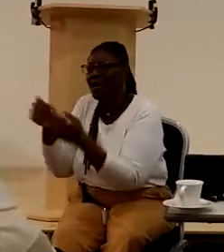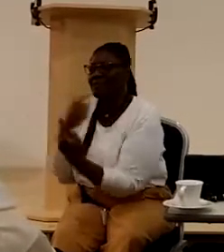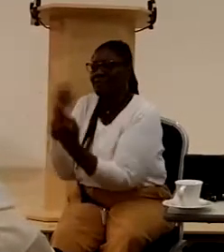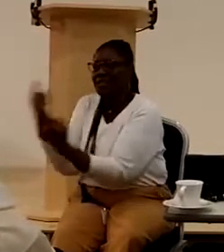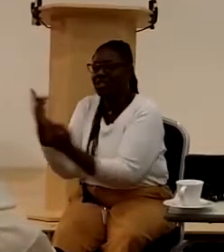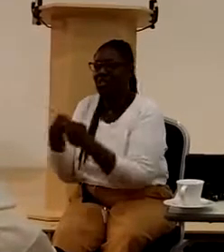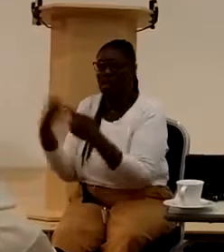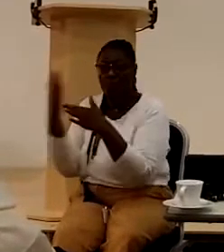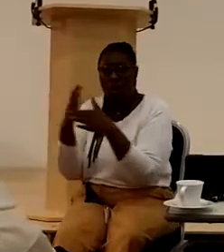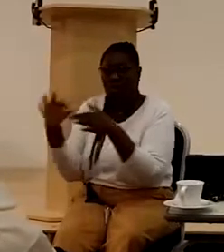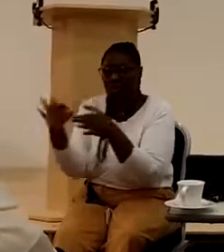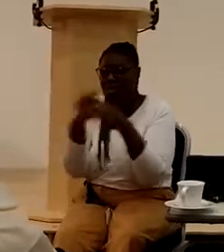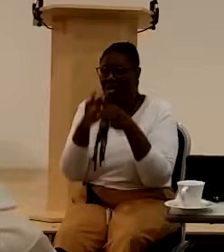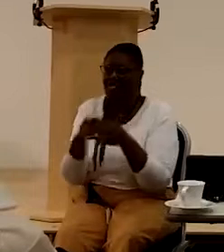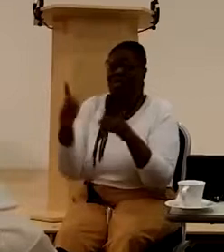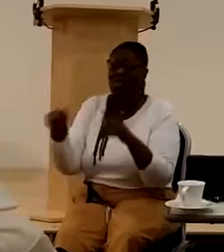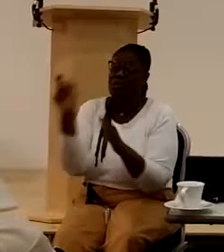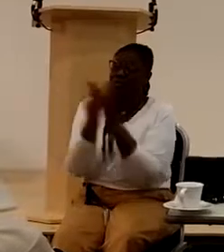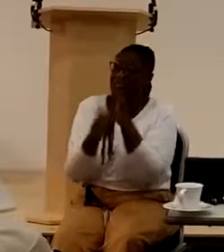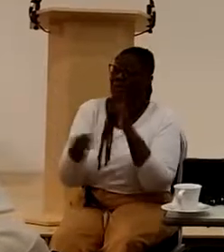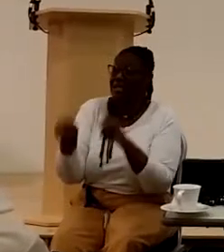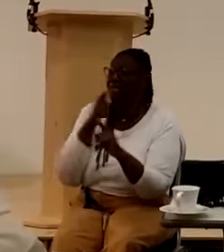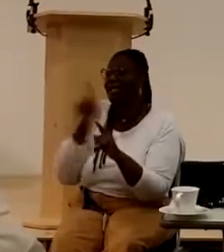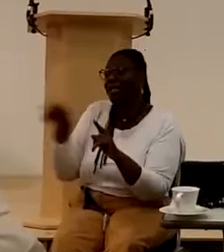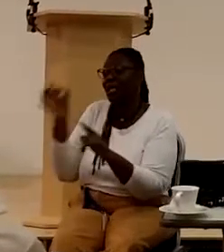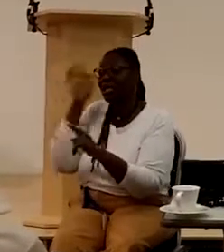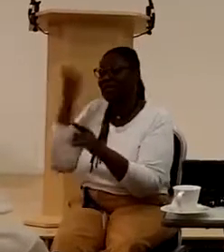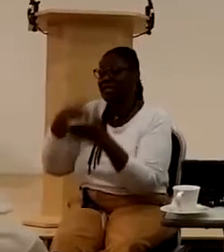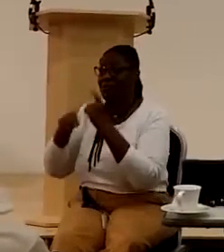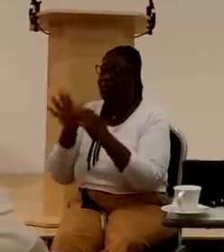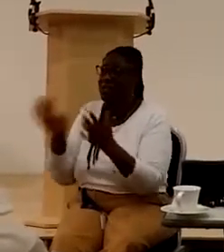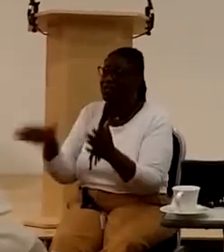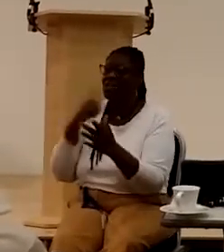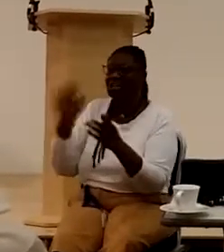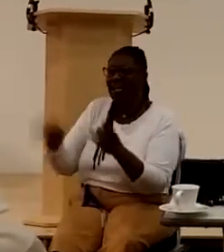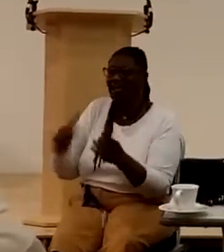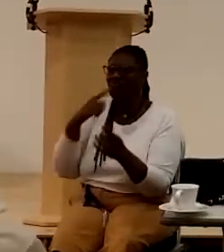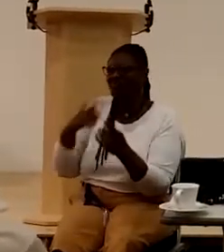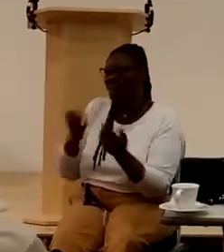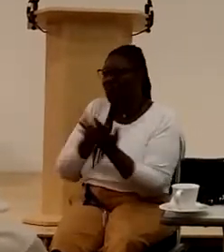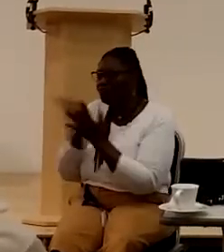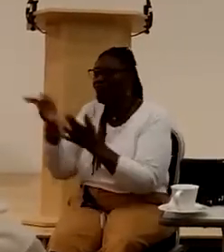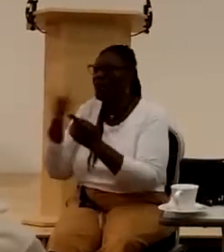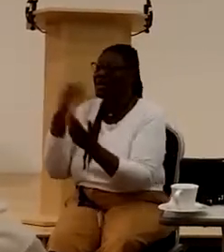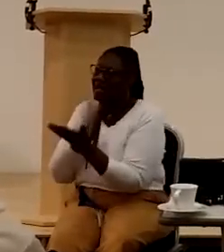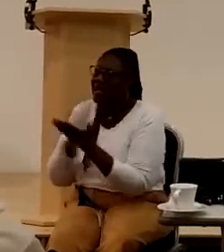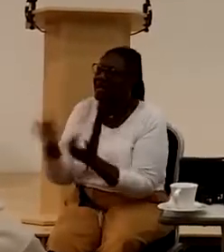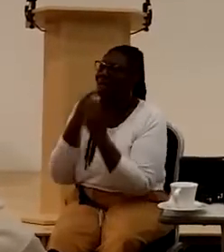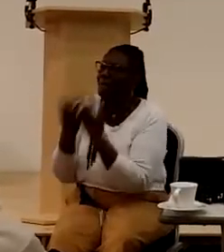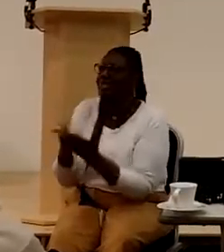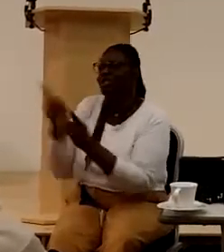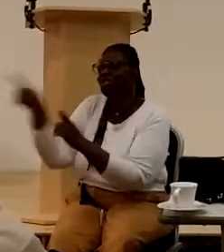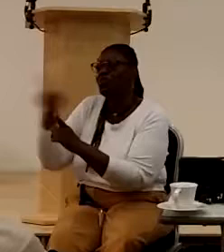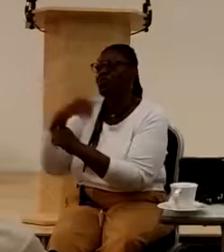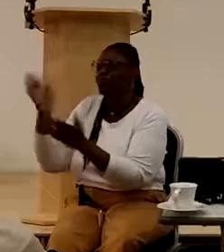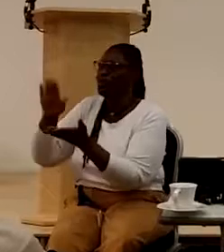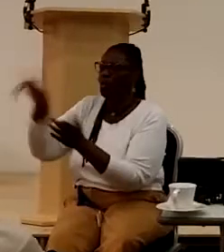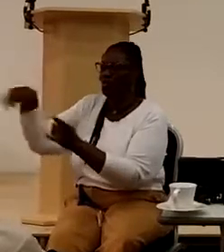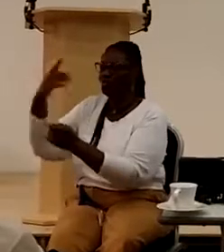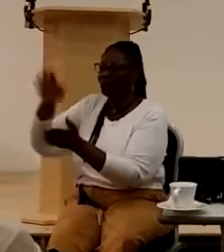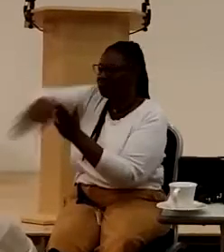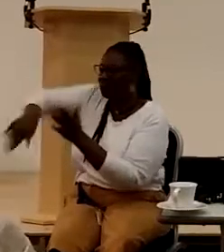And working together to help the Disability Committee members see behind the smoke and mirrors that the government representatives were